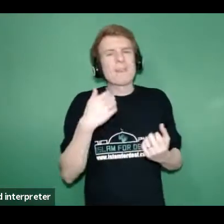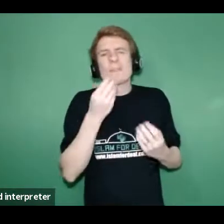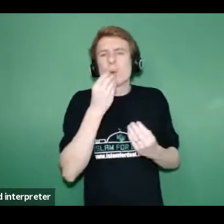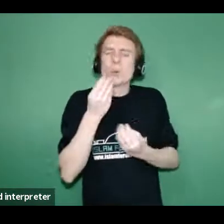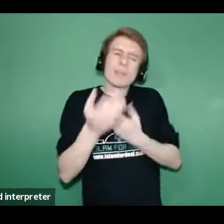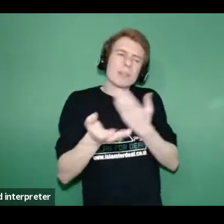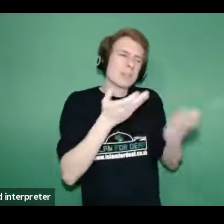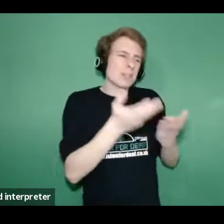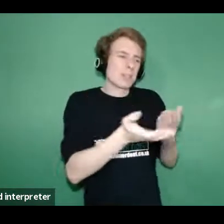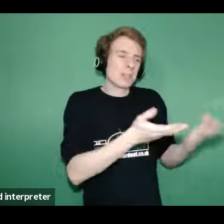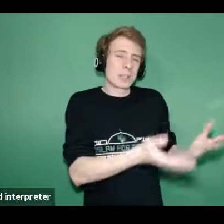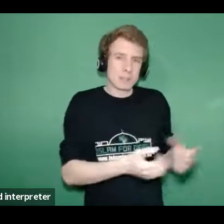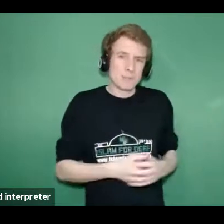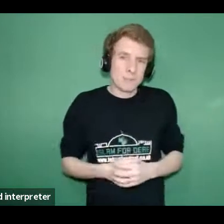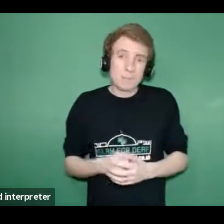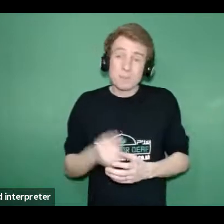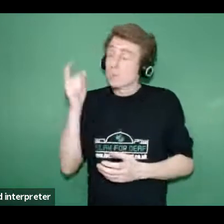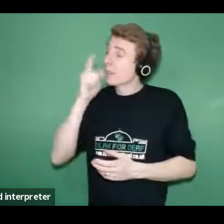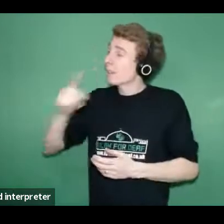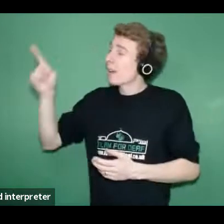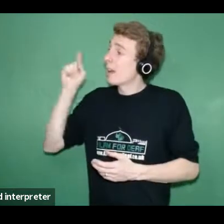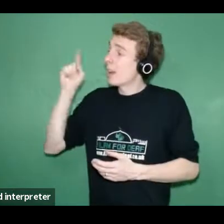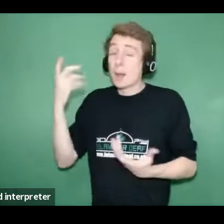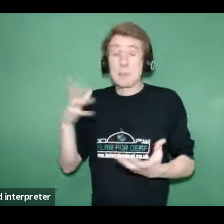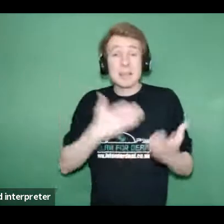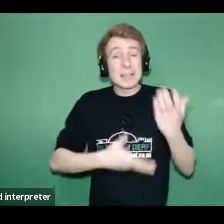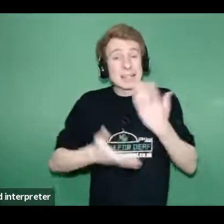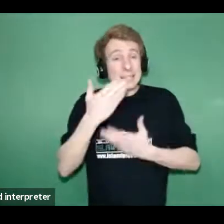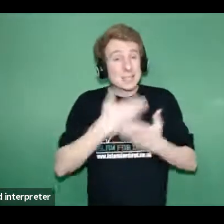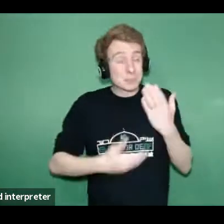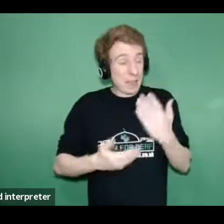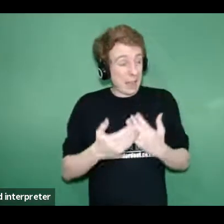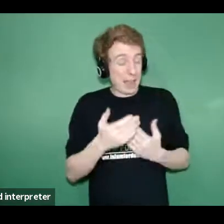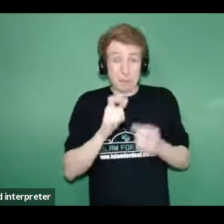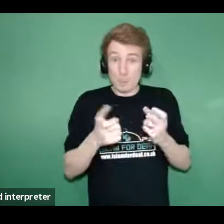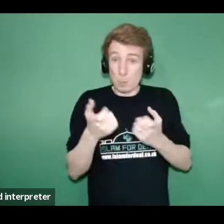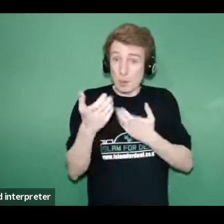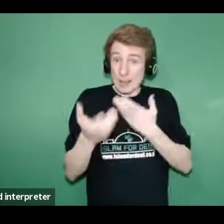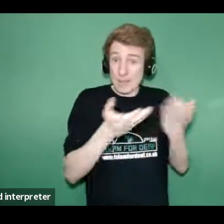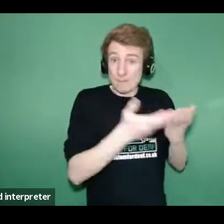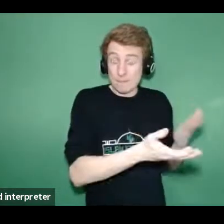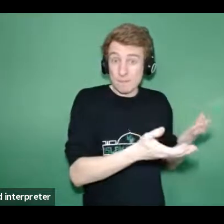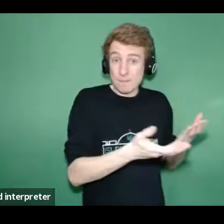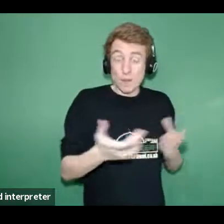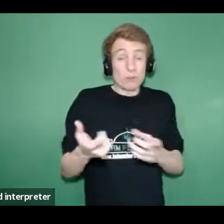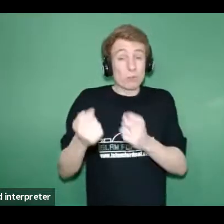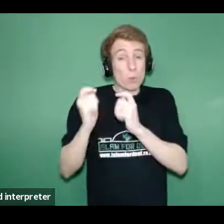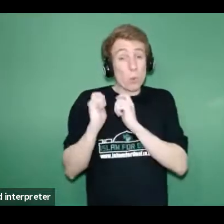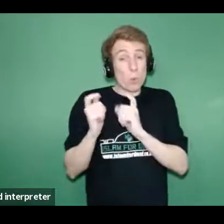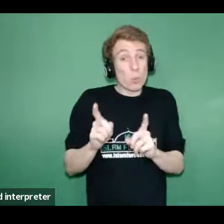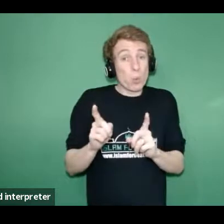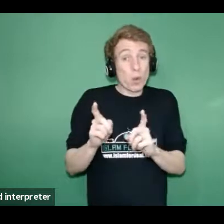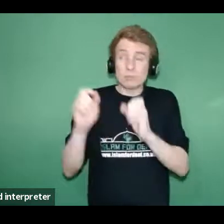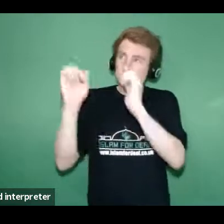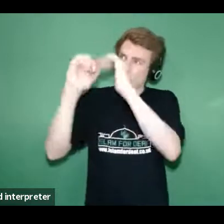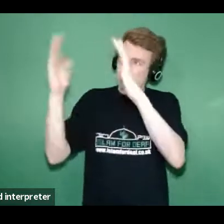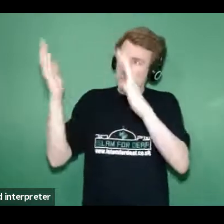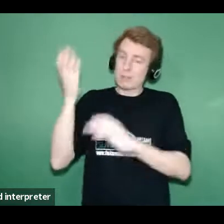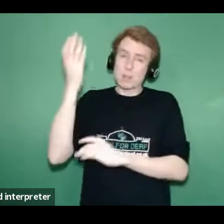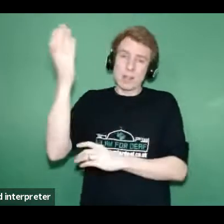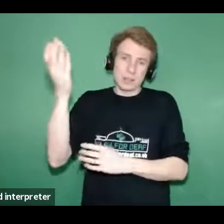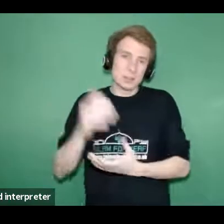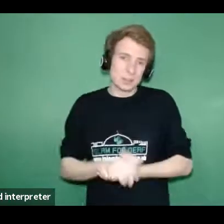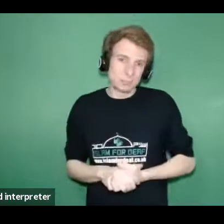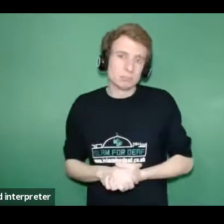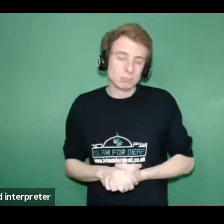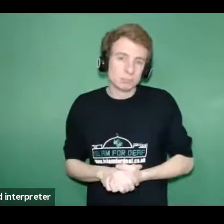result of the believers doing so, that their reward is the paradise and all the nice things that they will